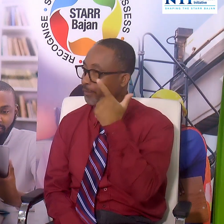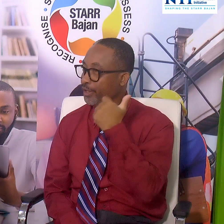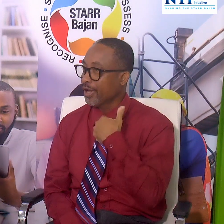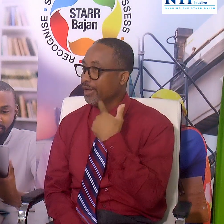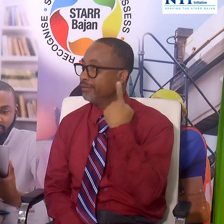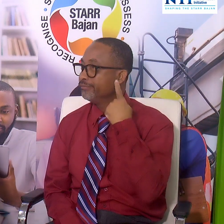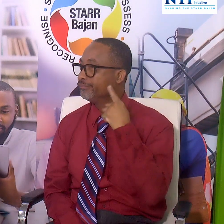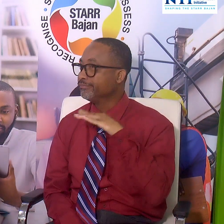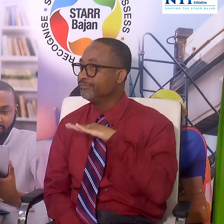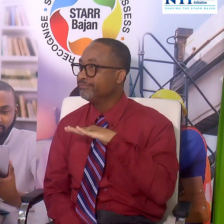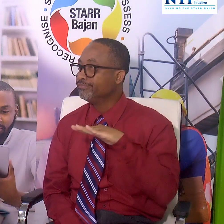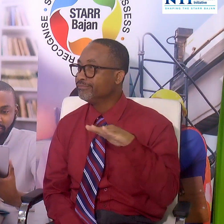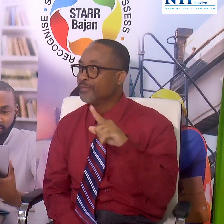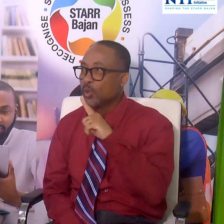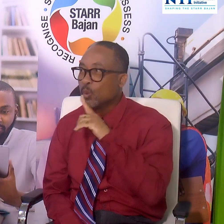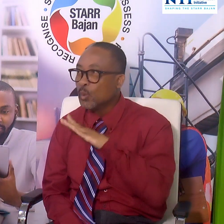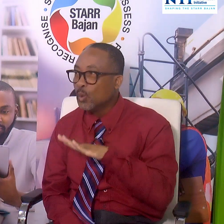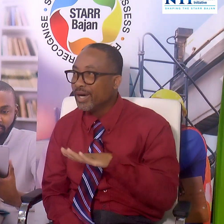Myself,